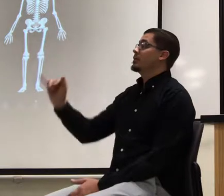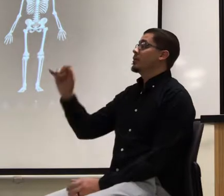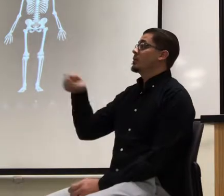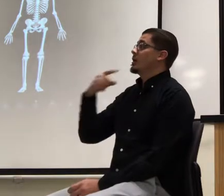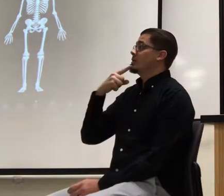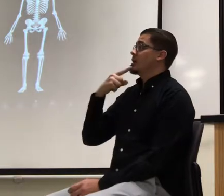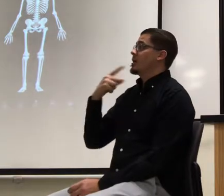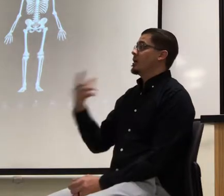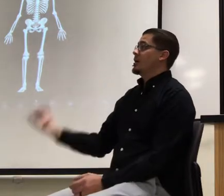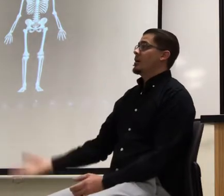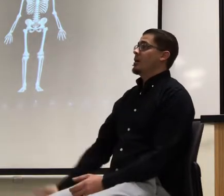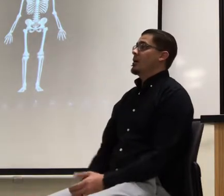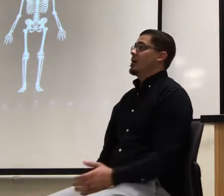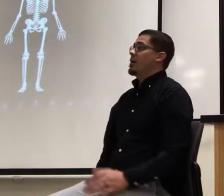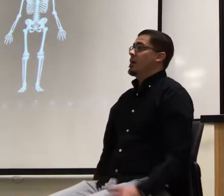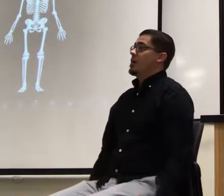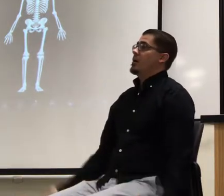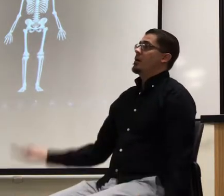say flex forearm.